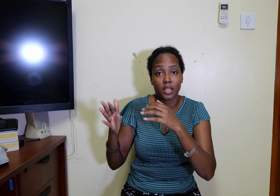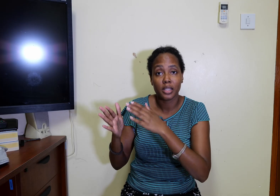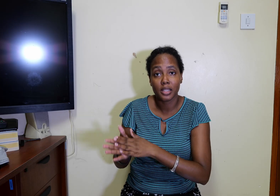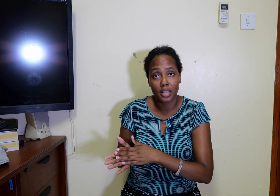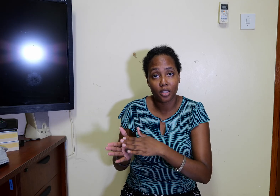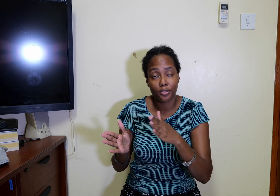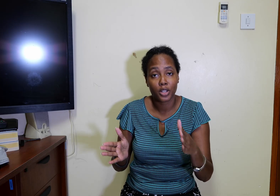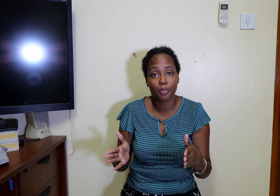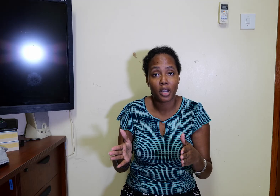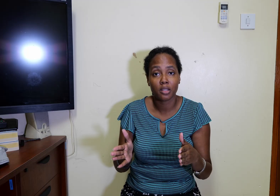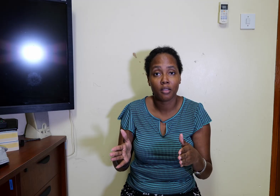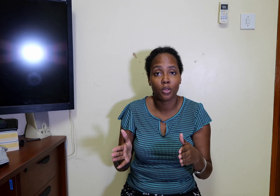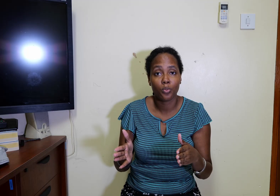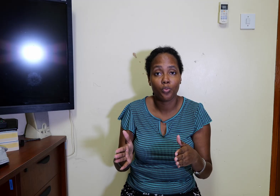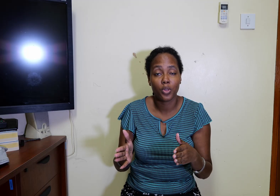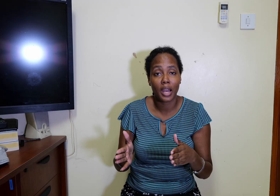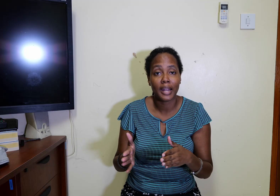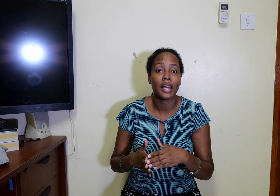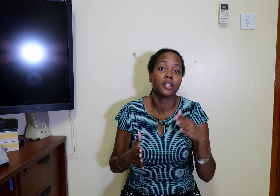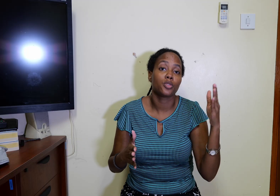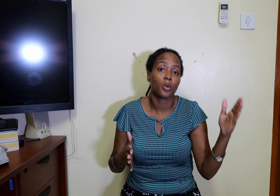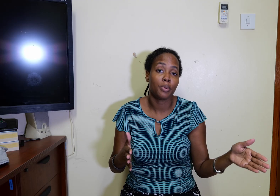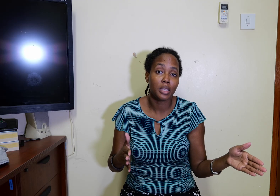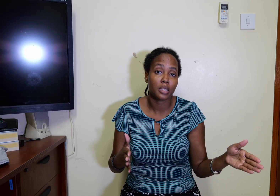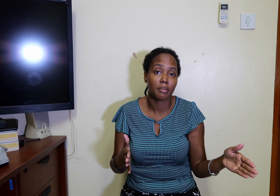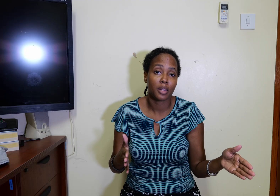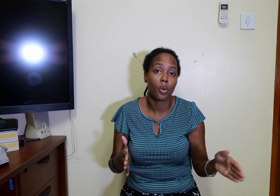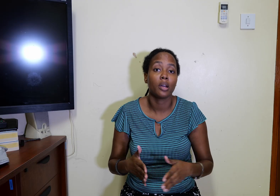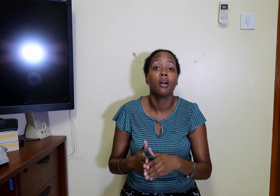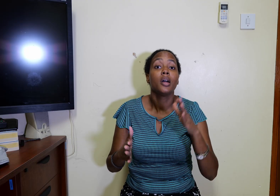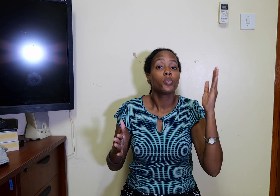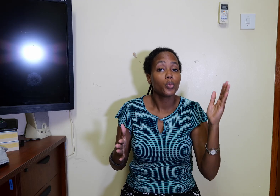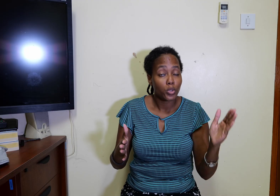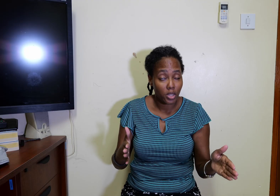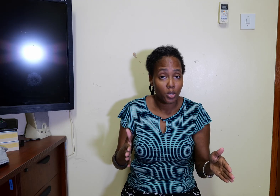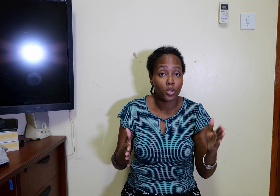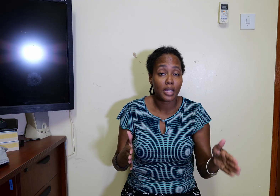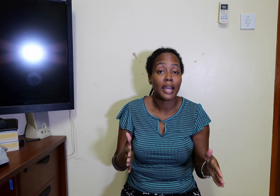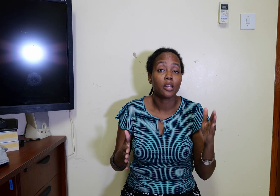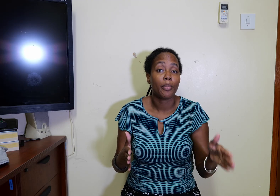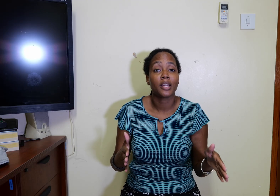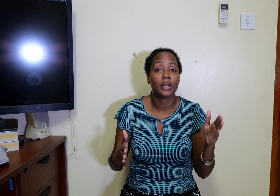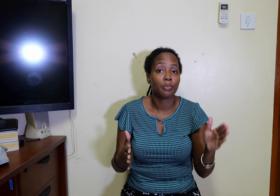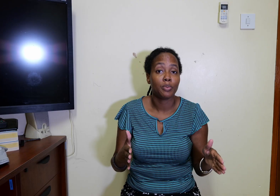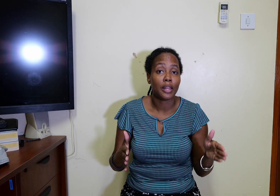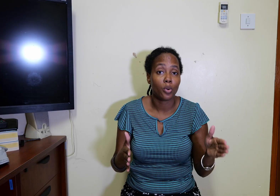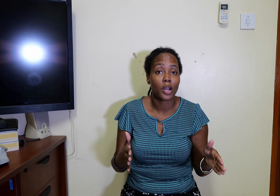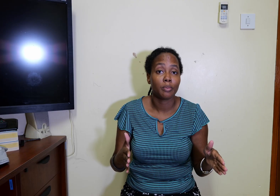actually sings the first part of the line and it is repeated by the choir. you sign the part that the choir